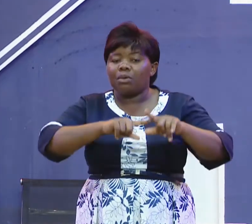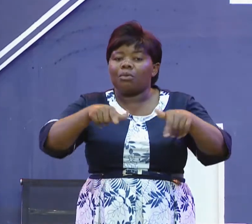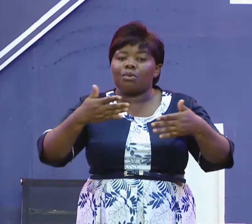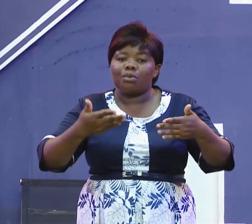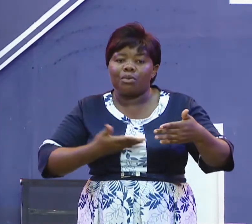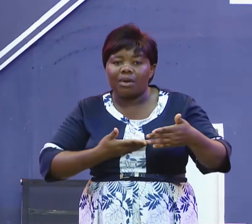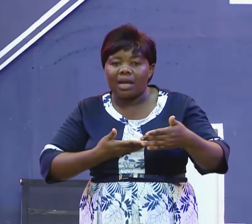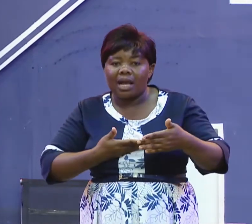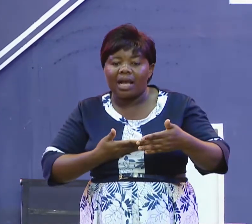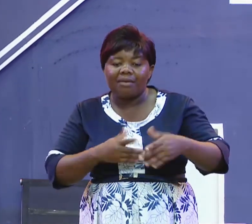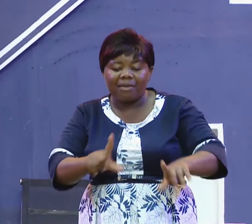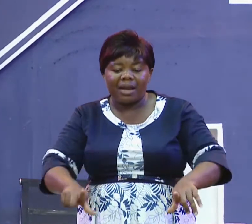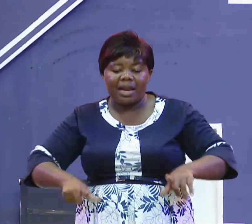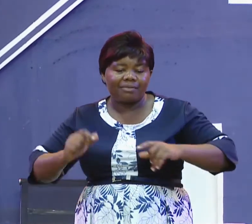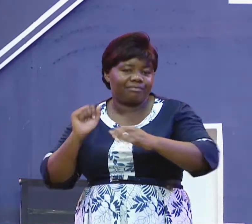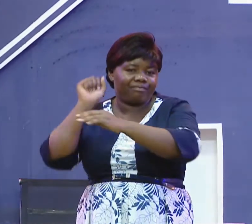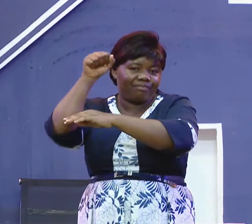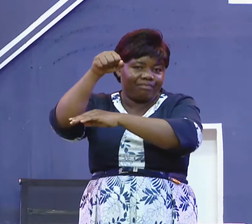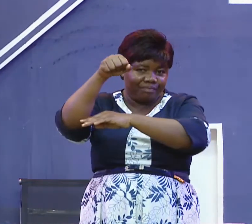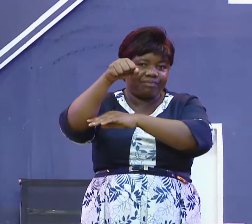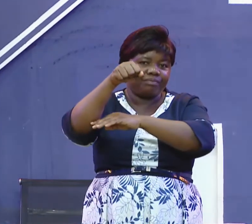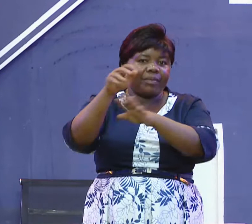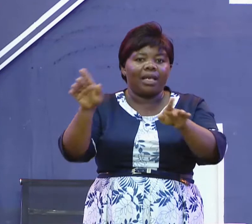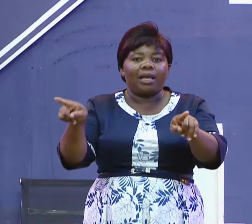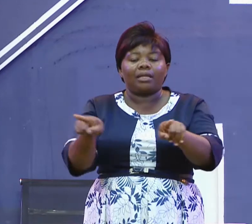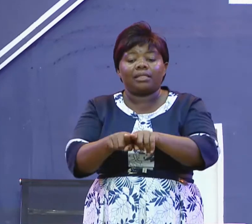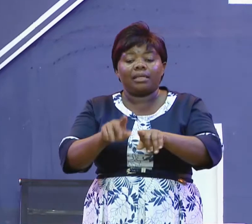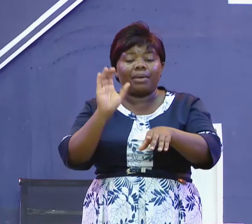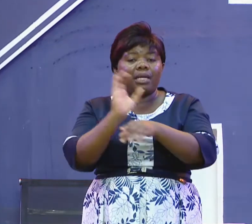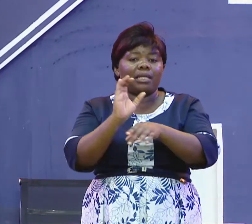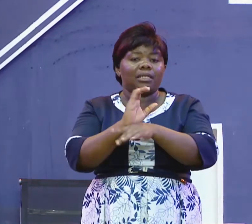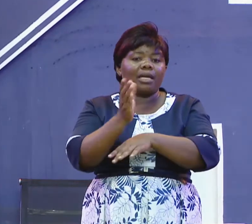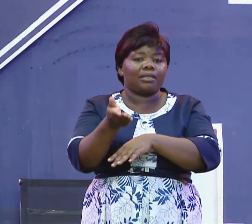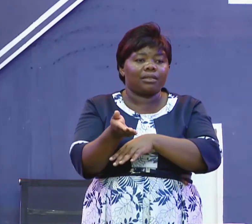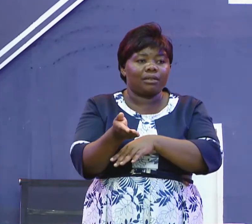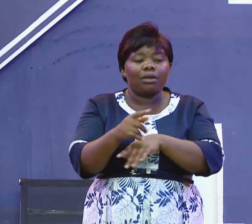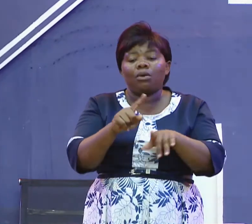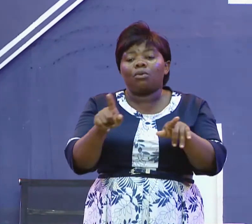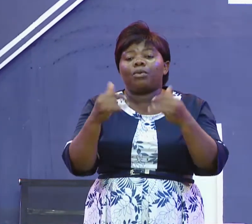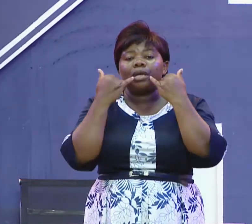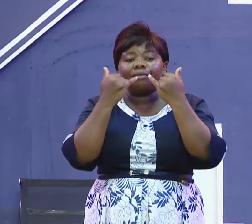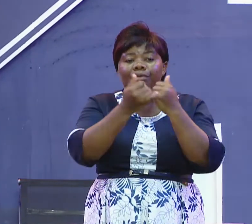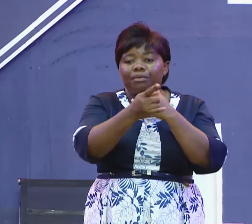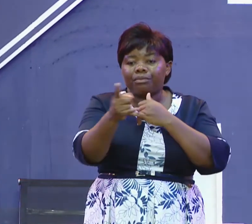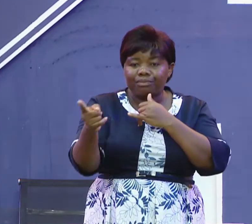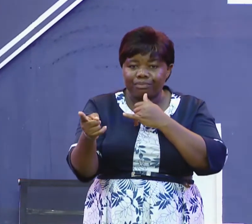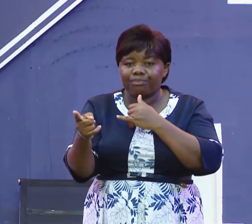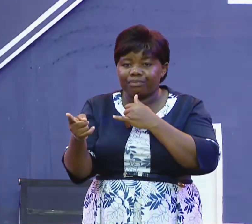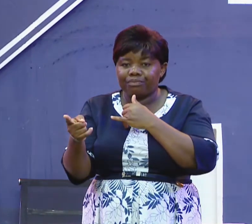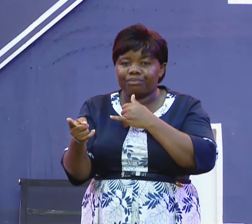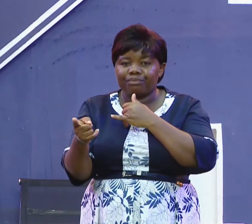We are going to have a victorious life. And as a church, tubagamba, we are telling